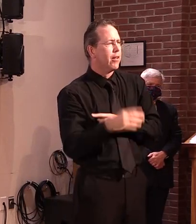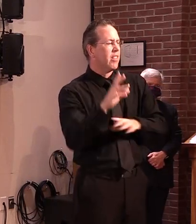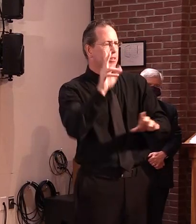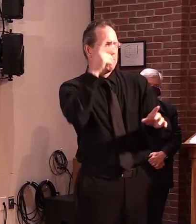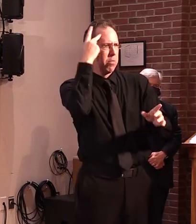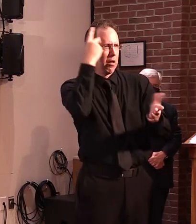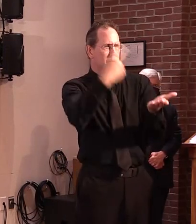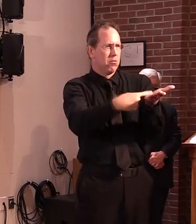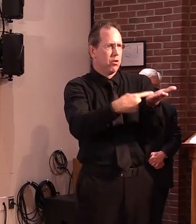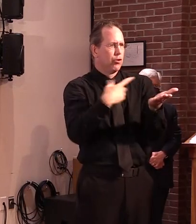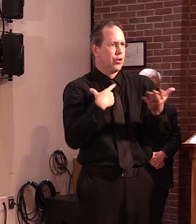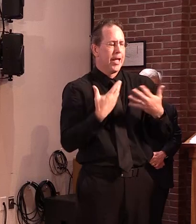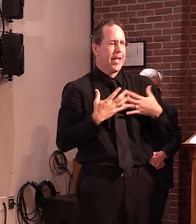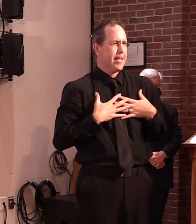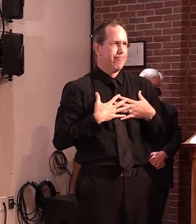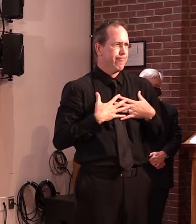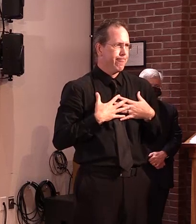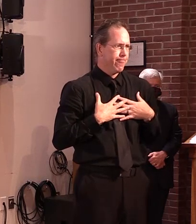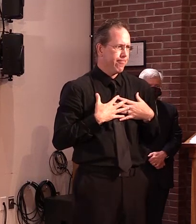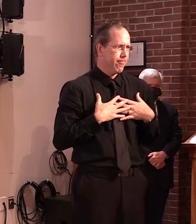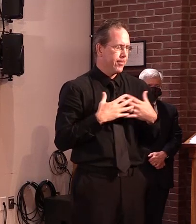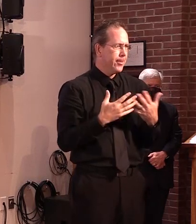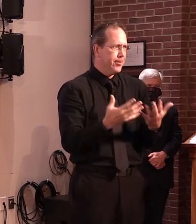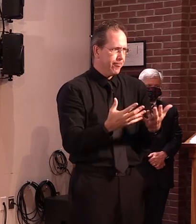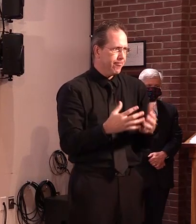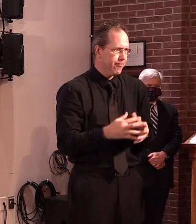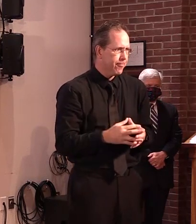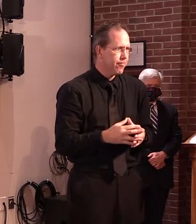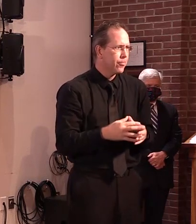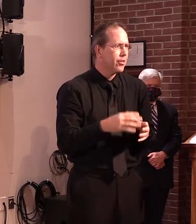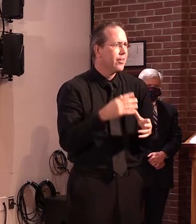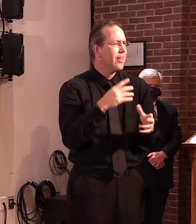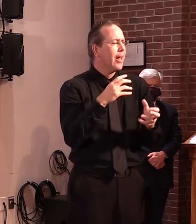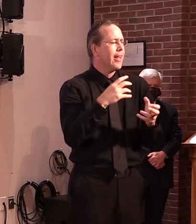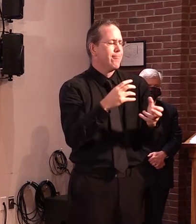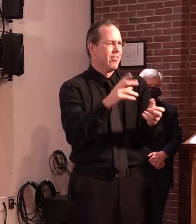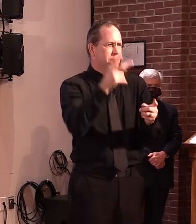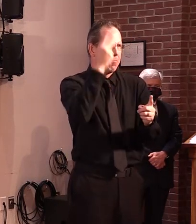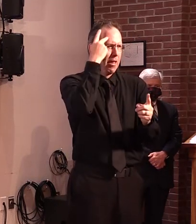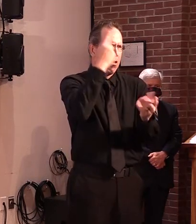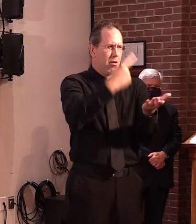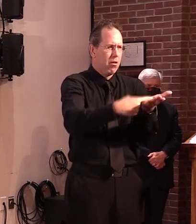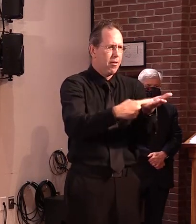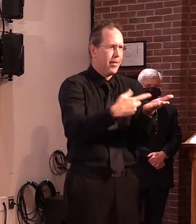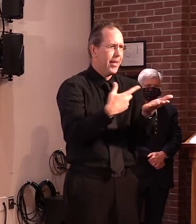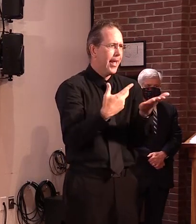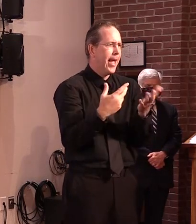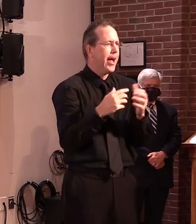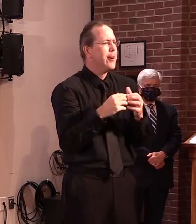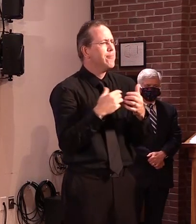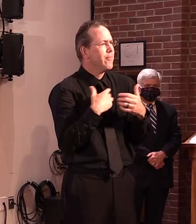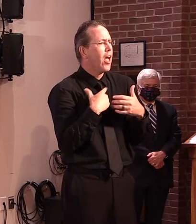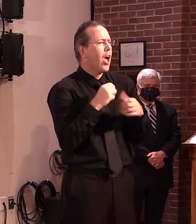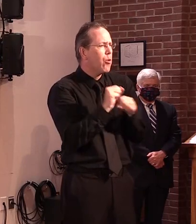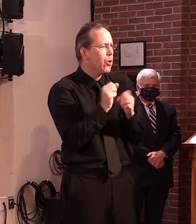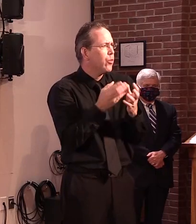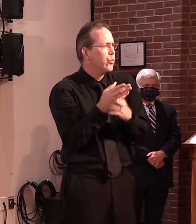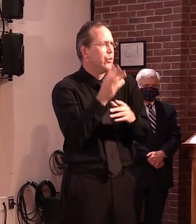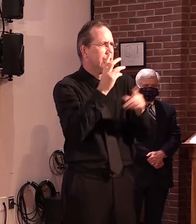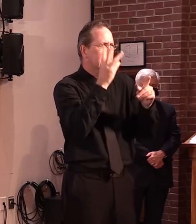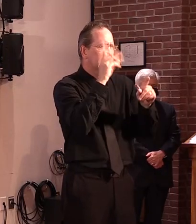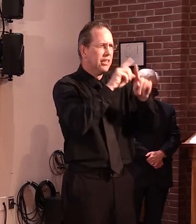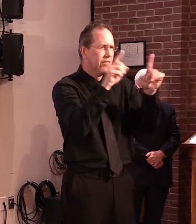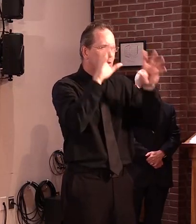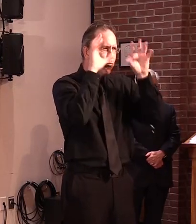been involved with, and as the governor says, it goes back, you know, to six administrations back to the